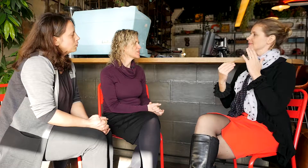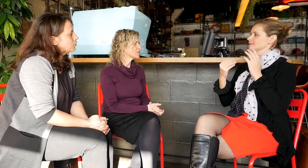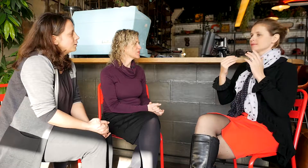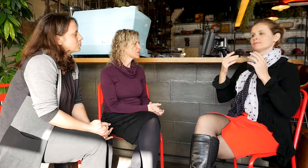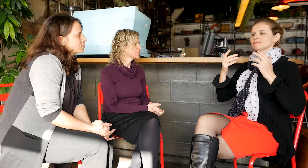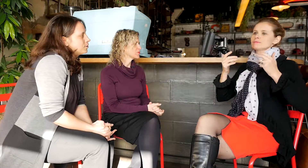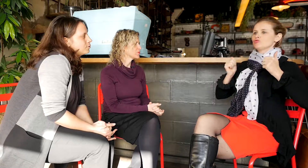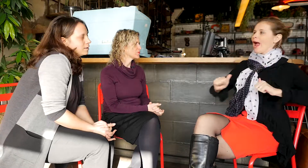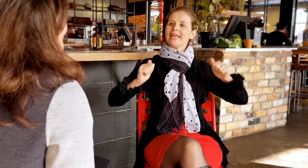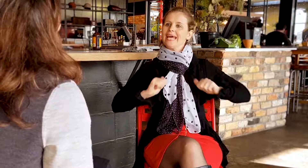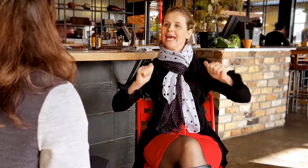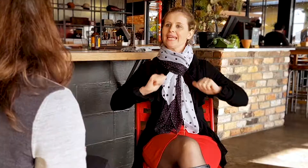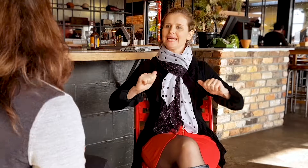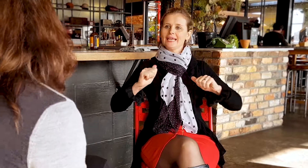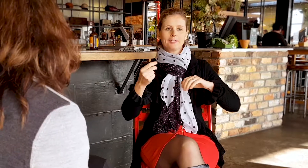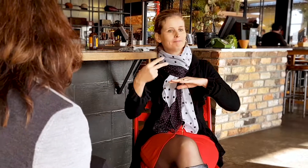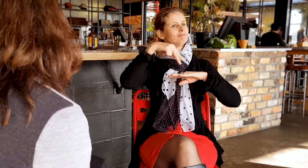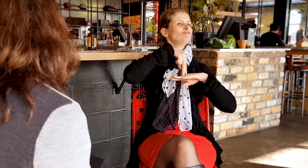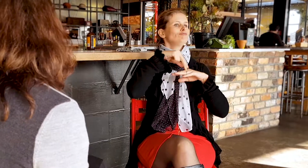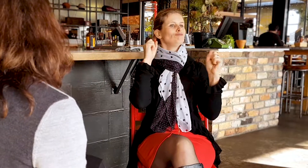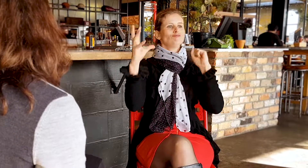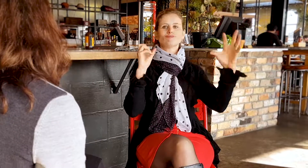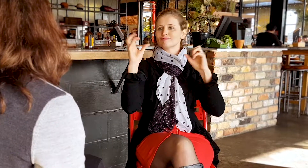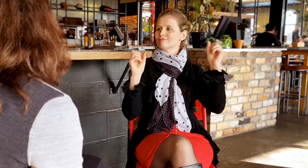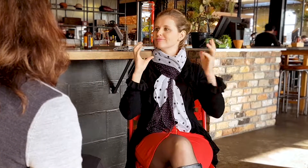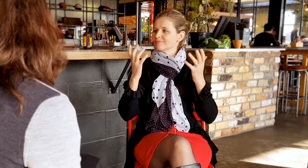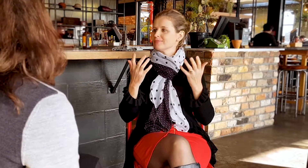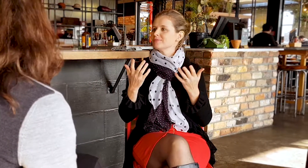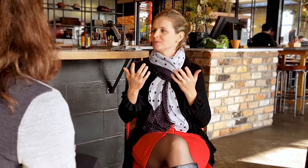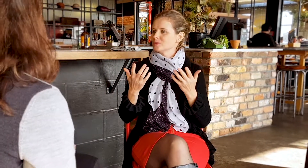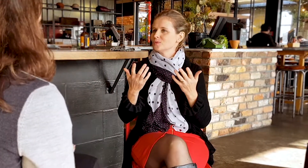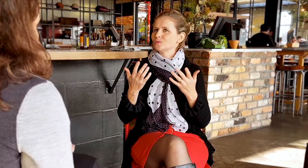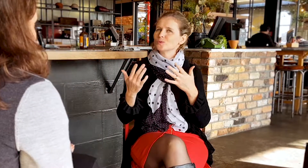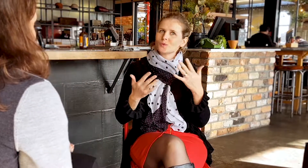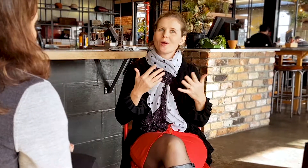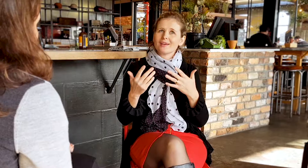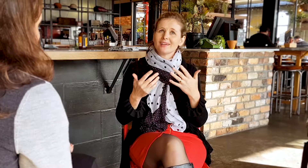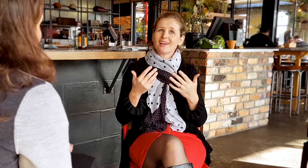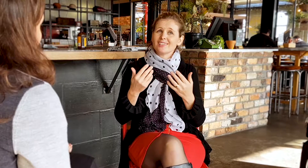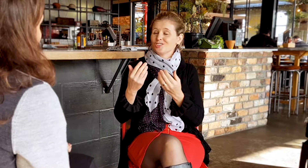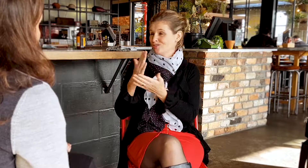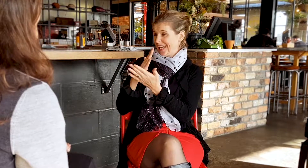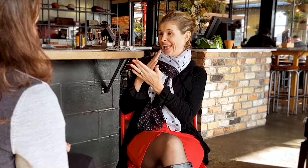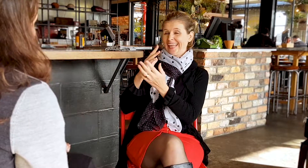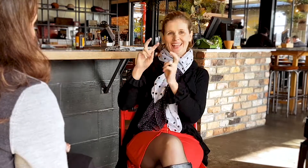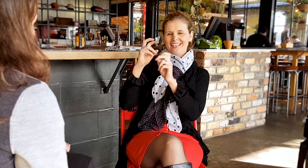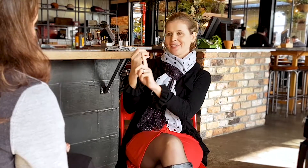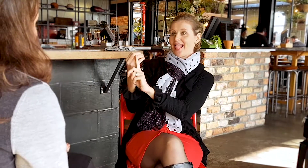it also helps your public speaking skills, to be able to talk in